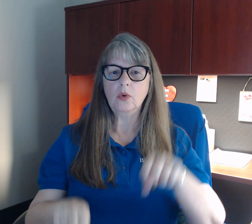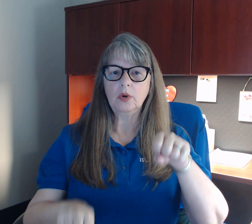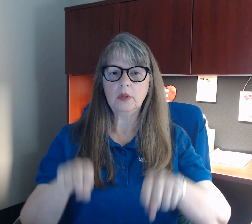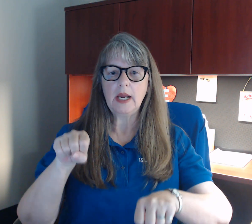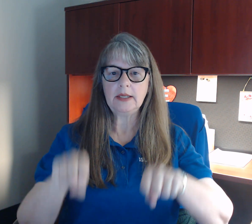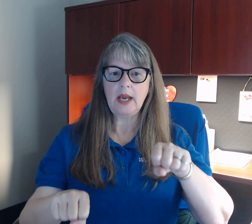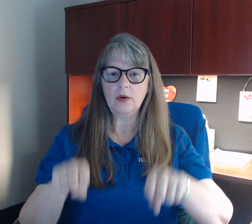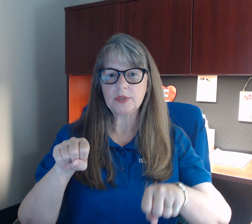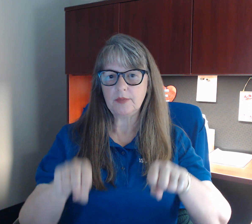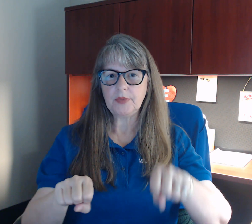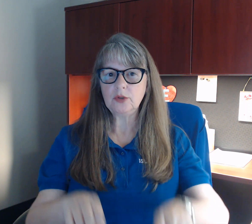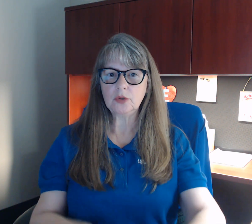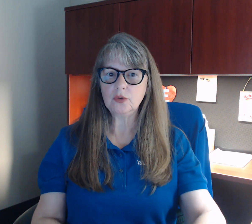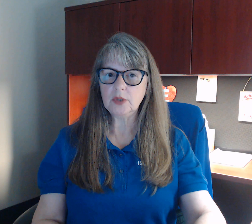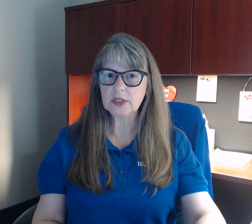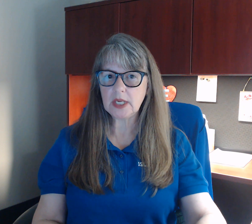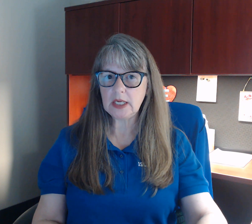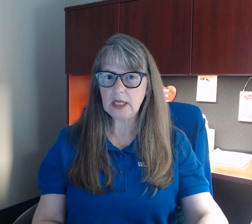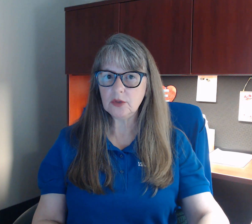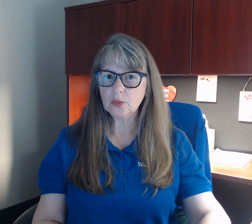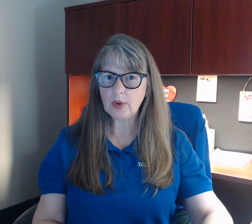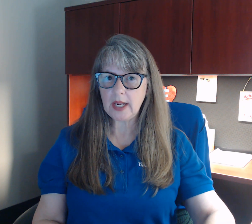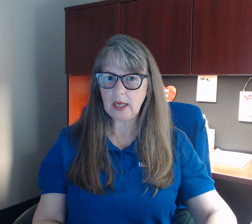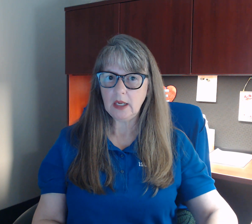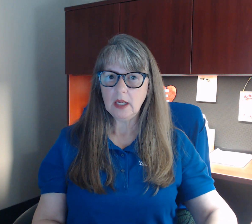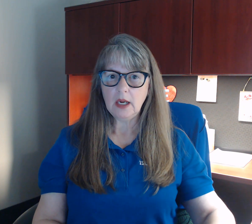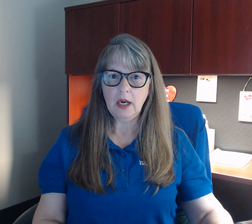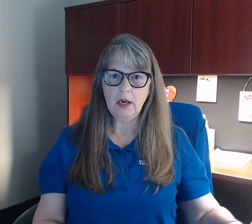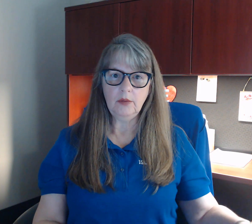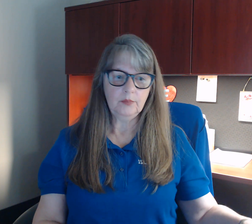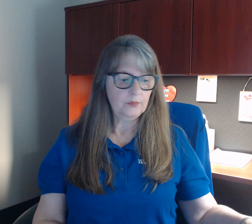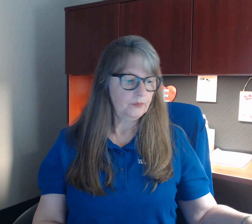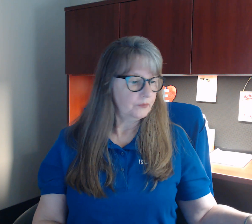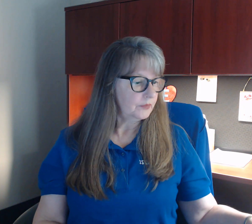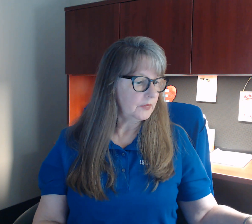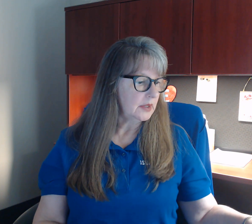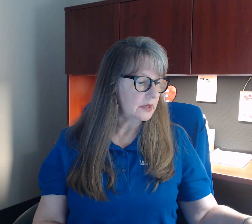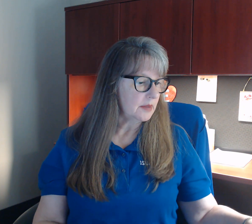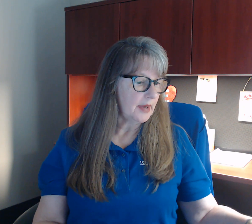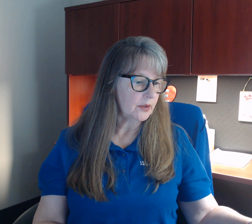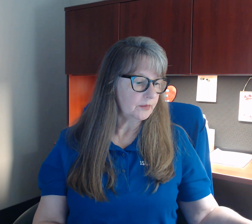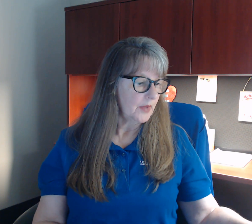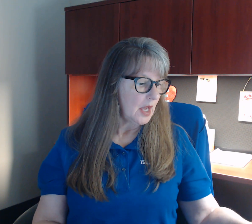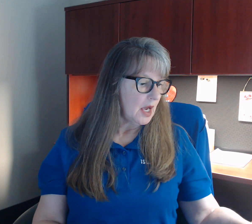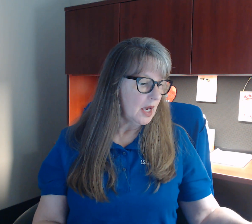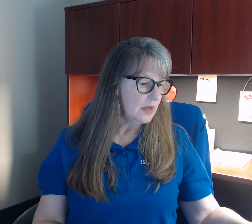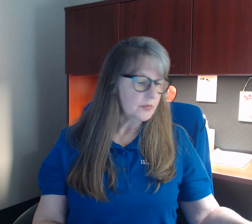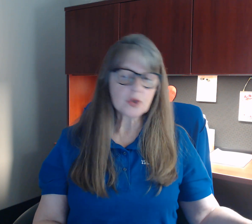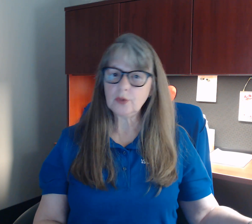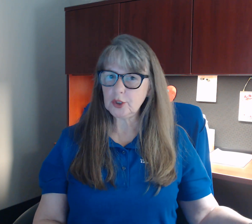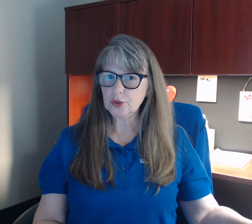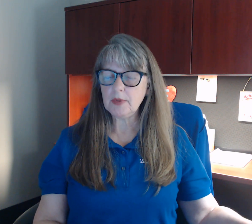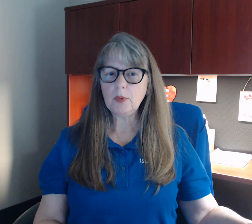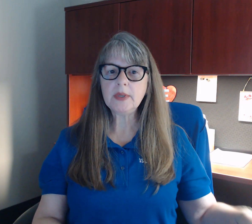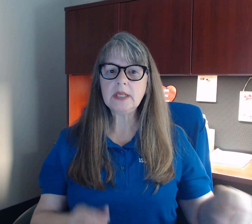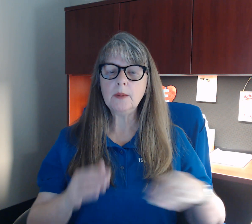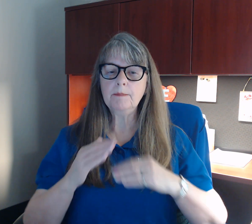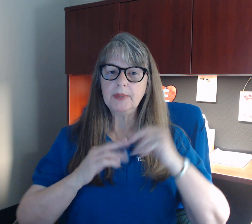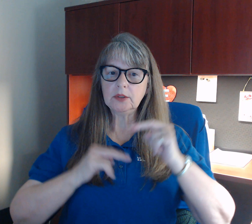or I doubt something. So you can say it either way. It doesn't matter. Structure. Remember we did